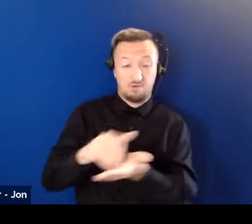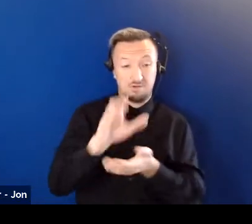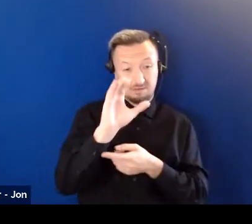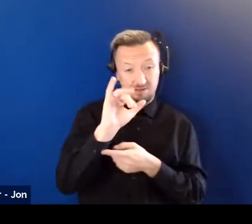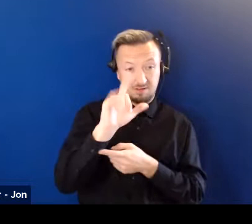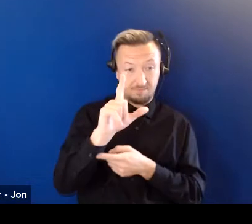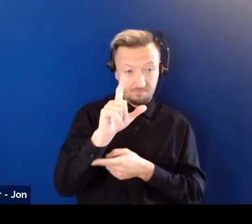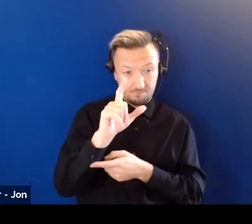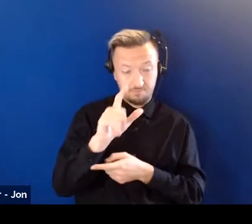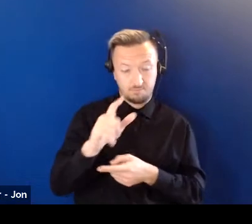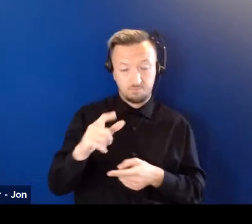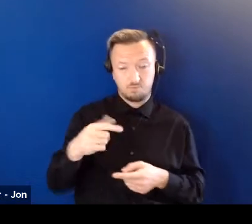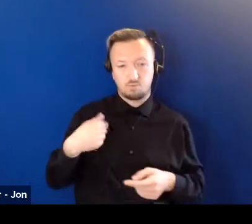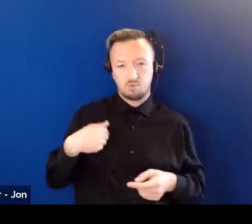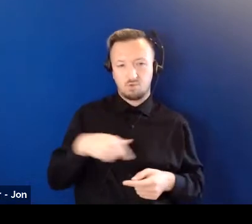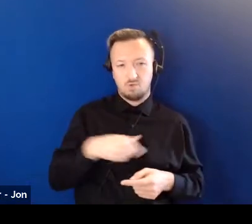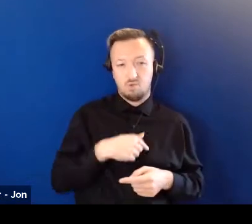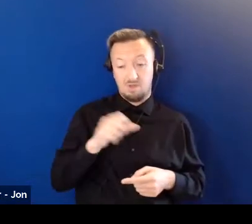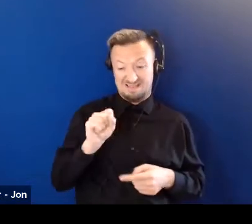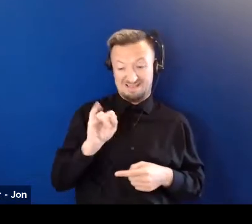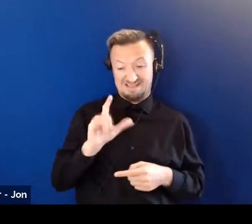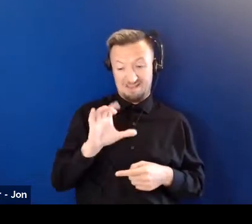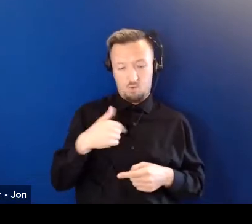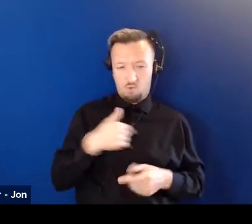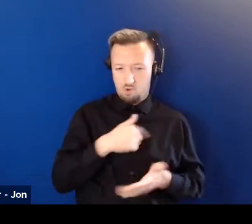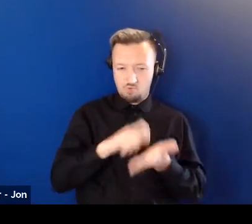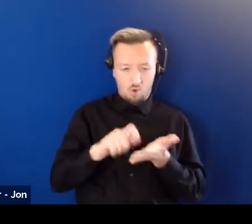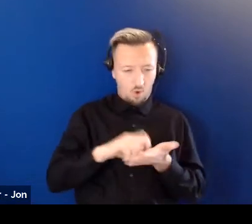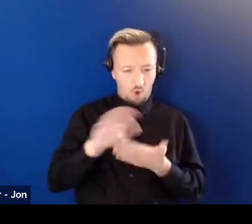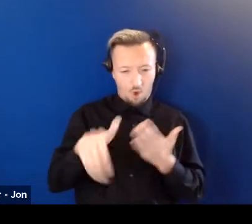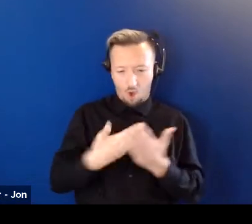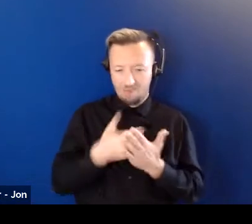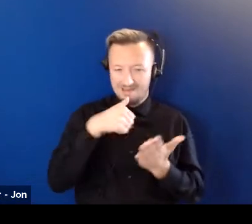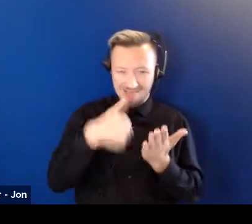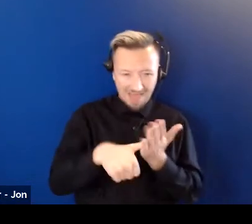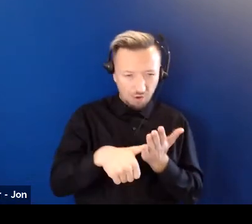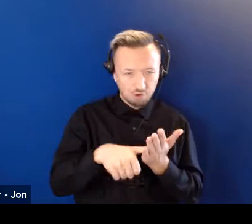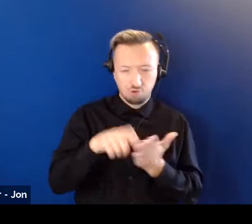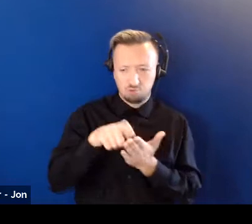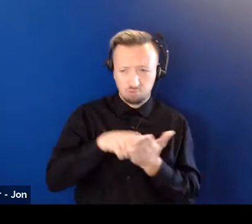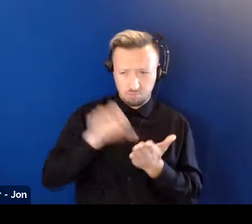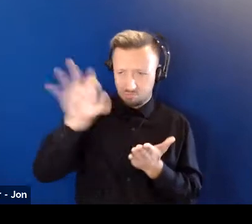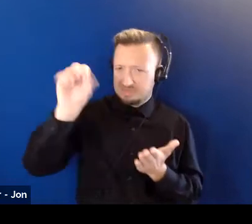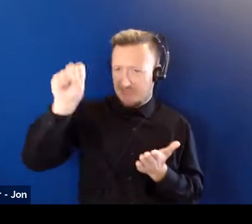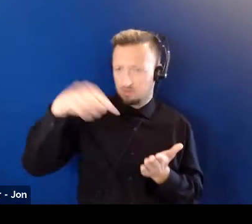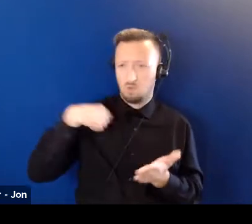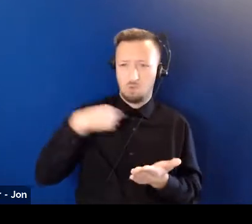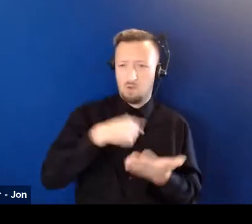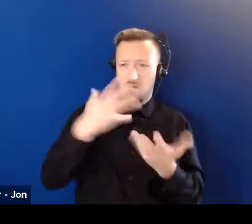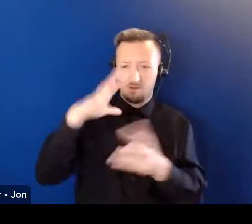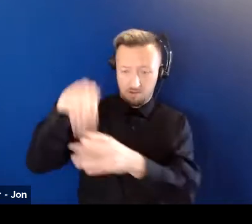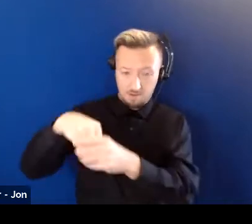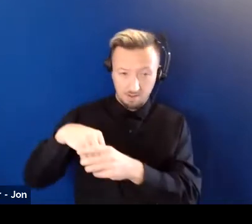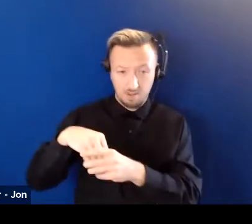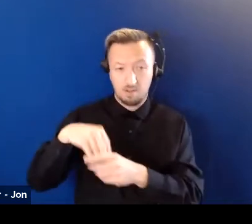the ones that wrote all the letters saying yes, we would be willing to participate. The SILC did it just